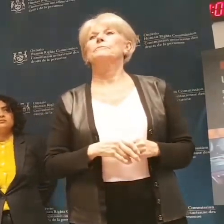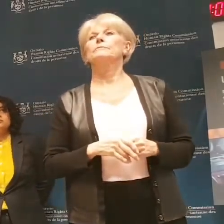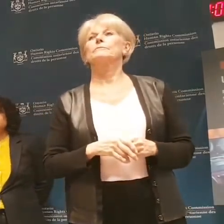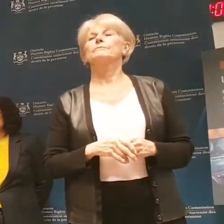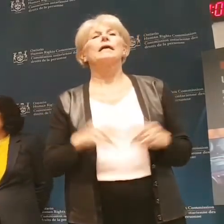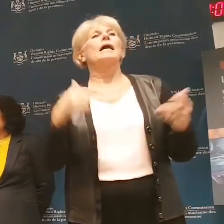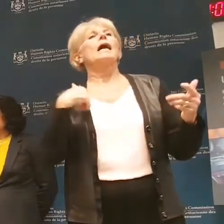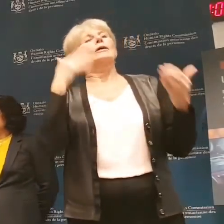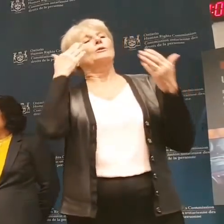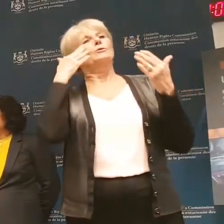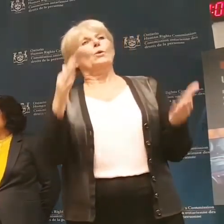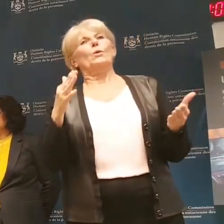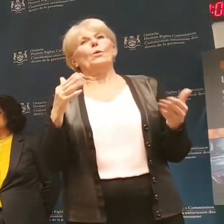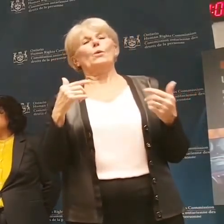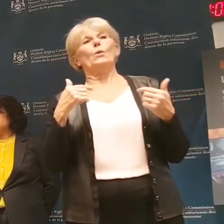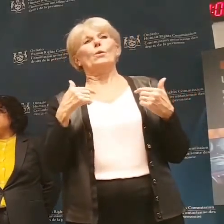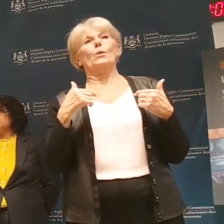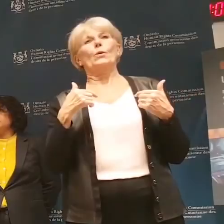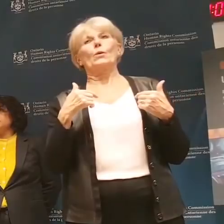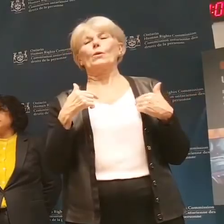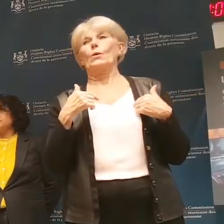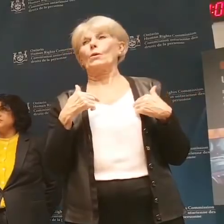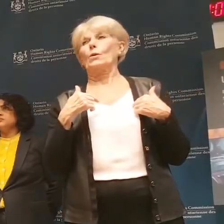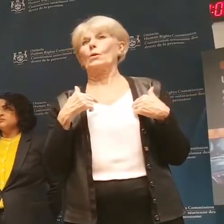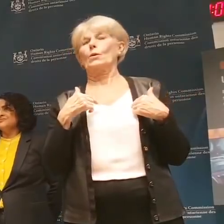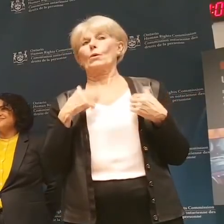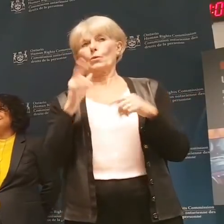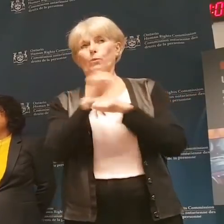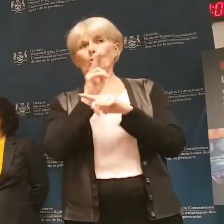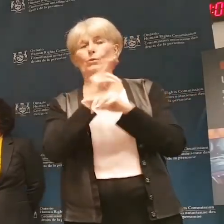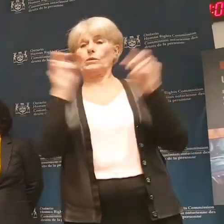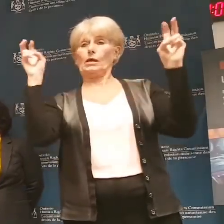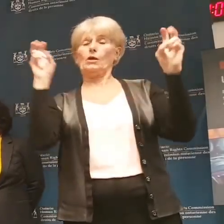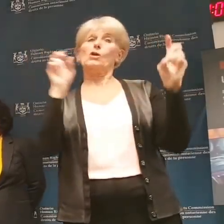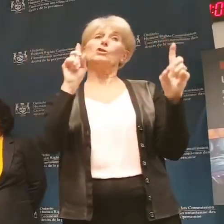I don't know if I had used the language just another report.